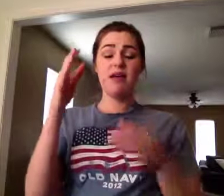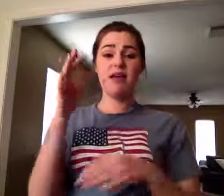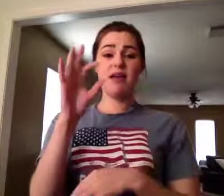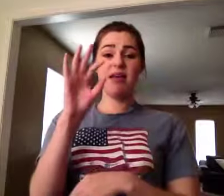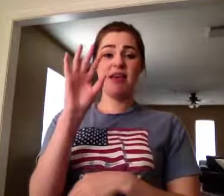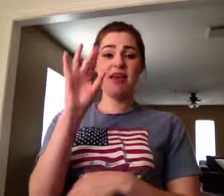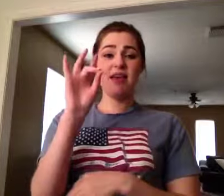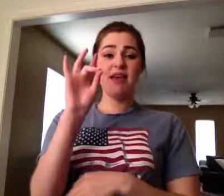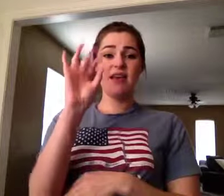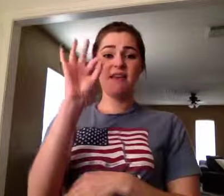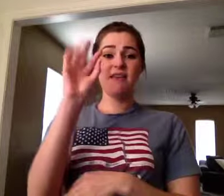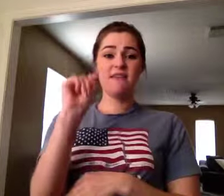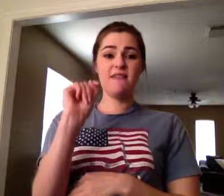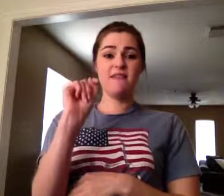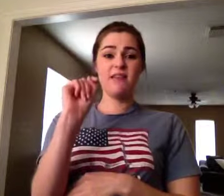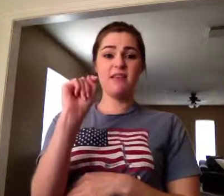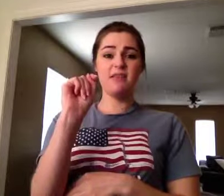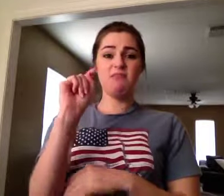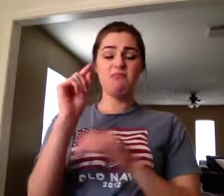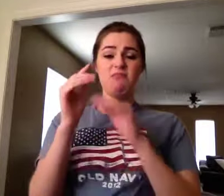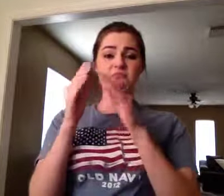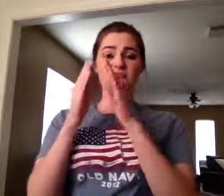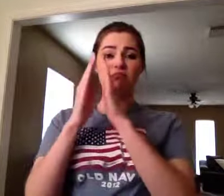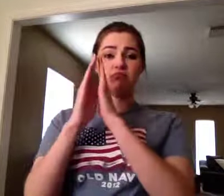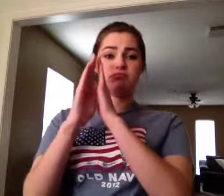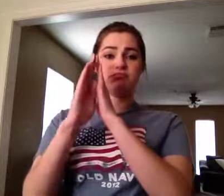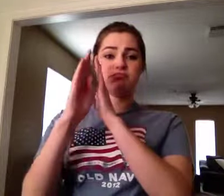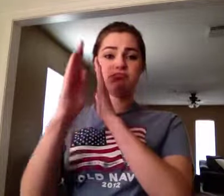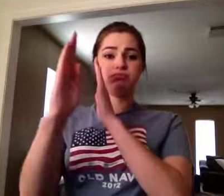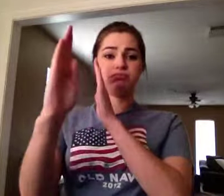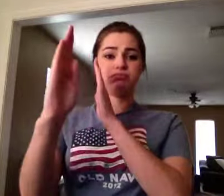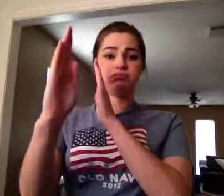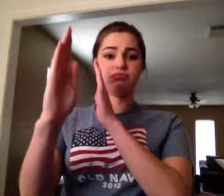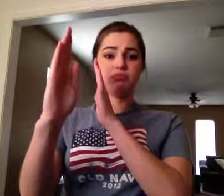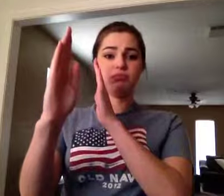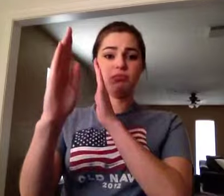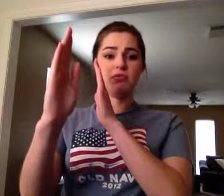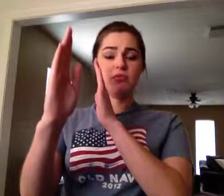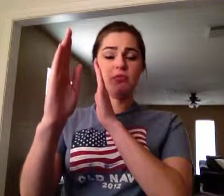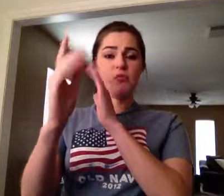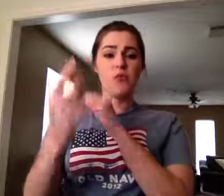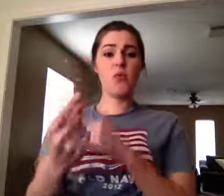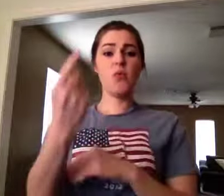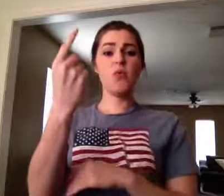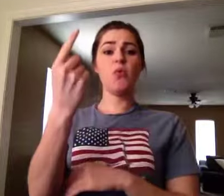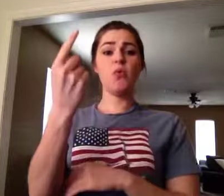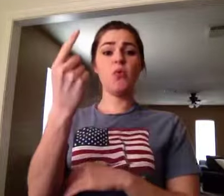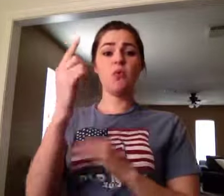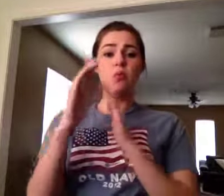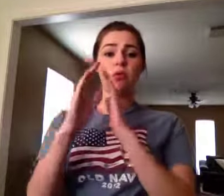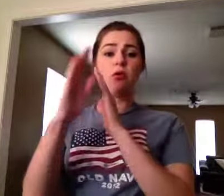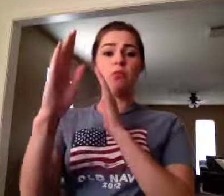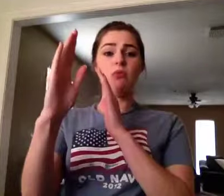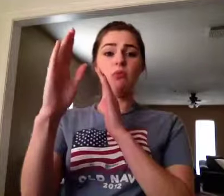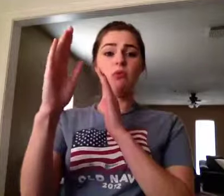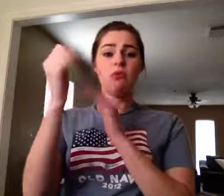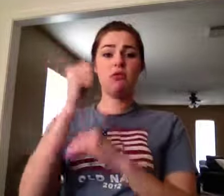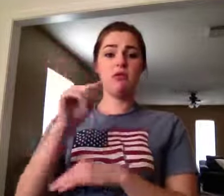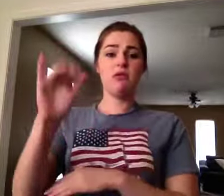equal in size, so after we find the area of one wall, we can just multiply by 4 to find out how much wood he'll